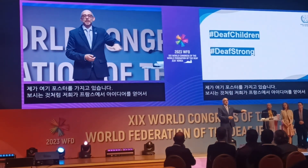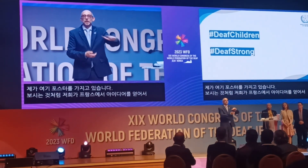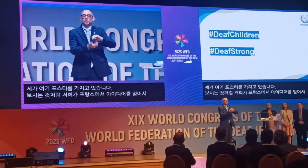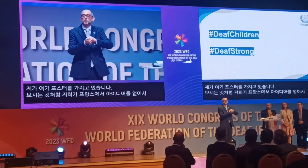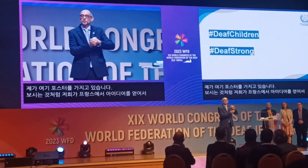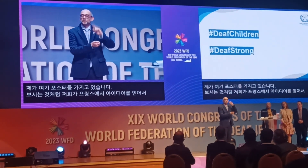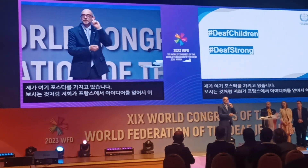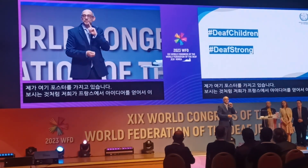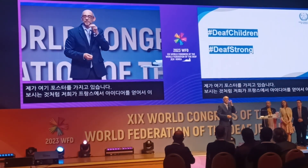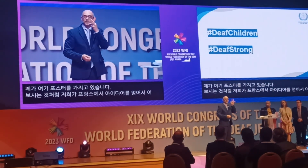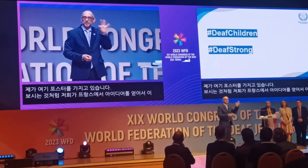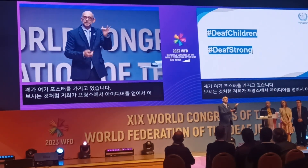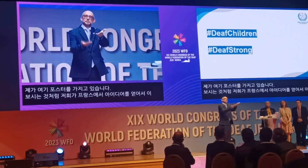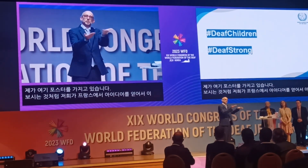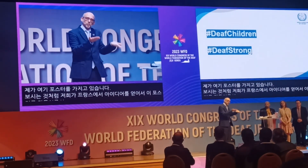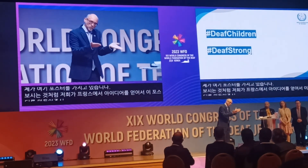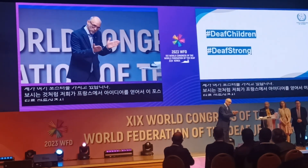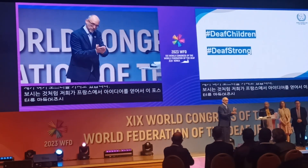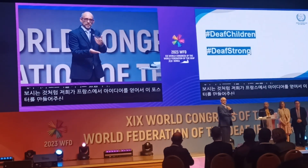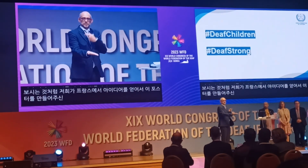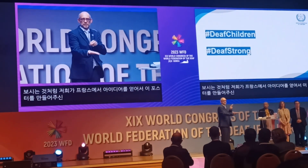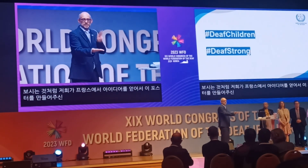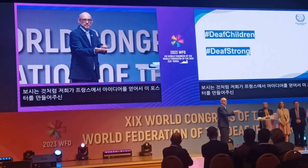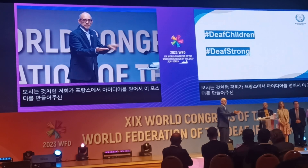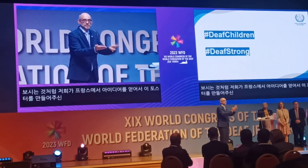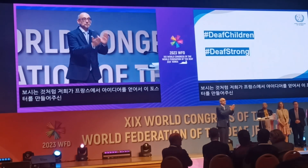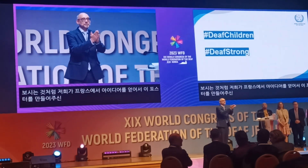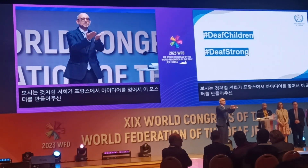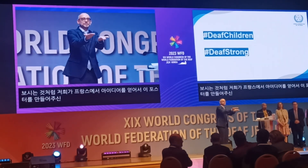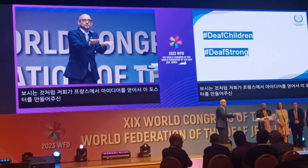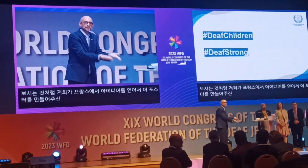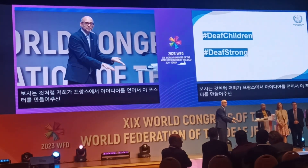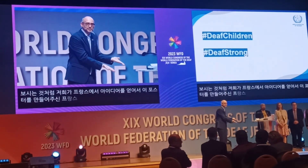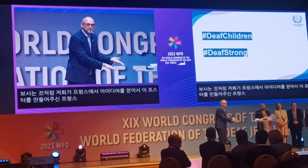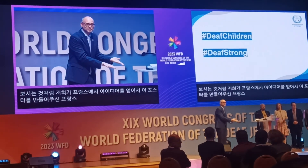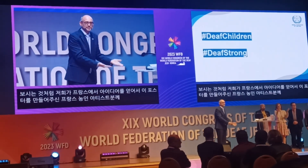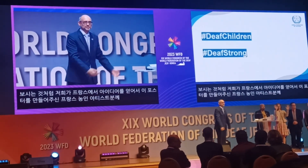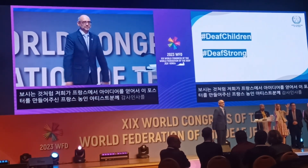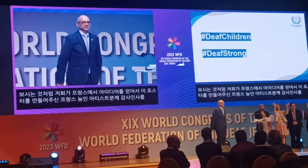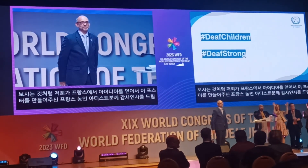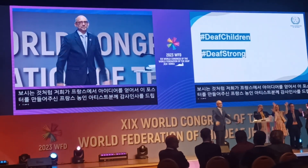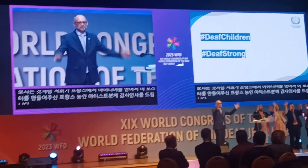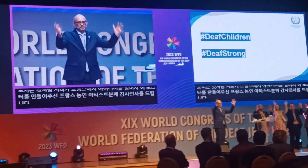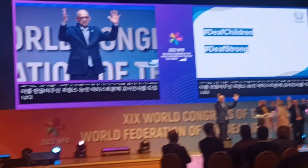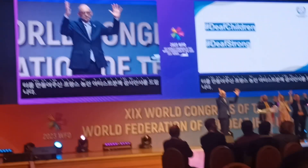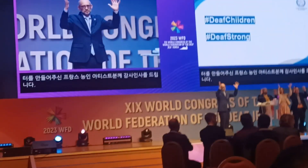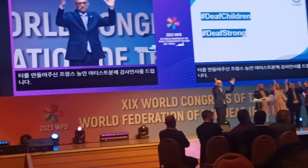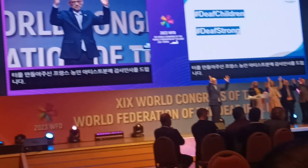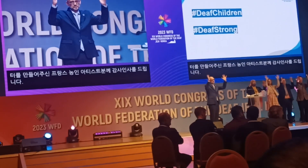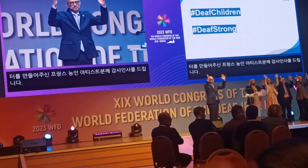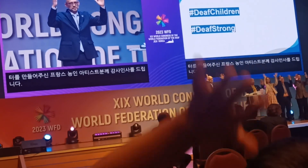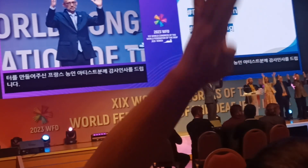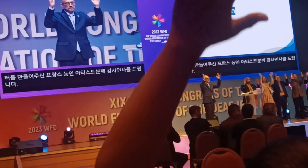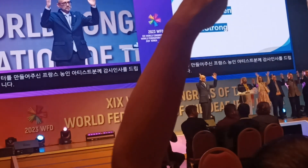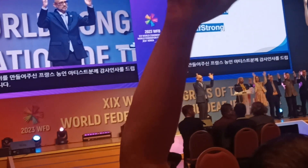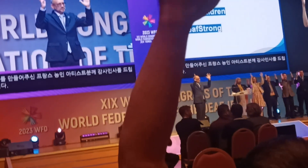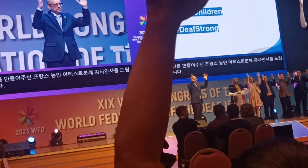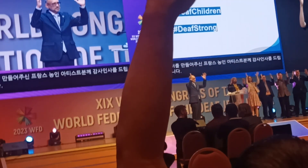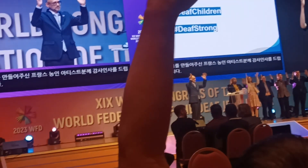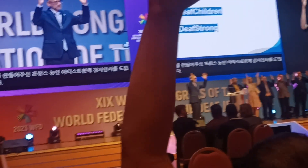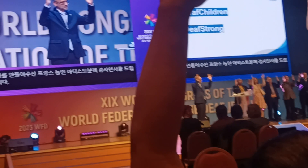this poster, and I would now like to invite to the stage the president of the French Deaf